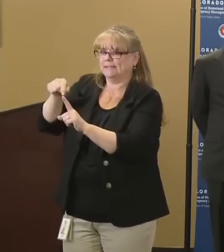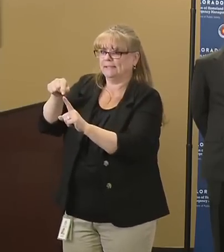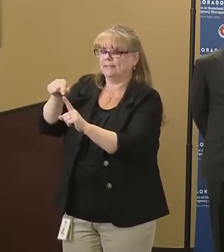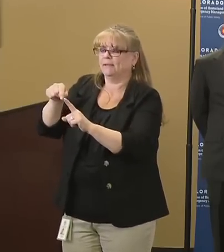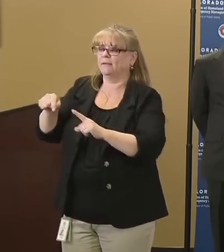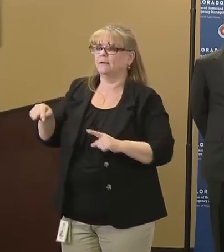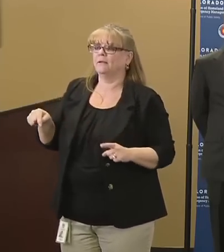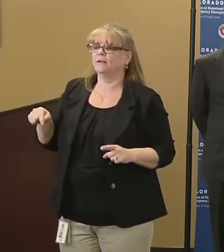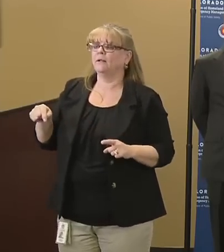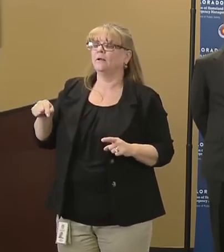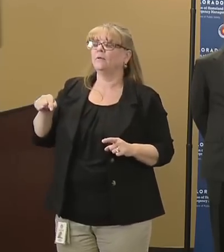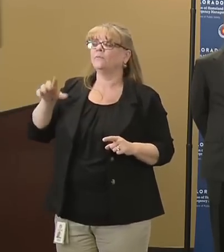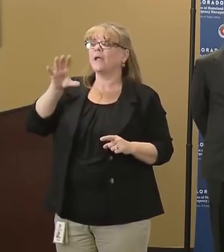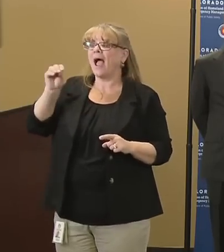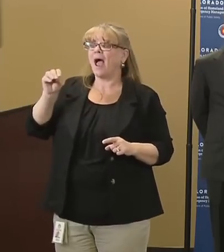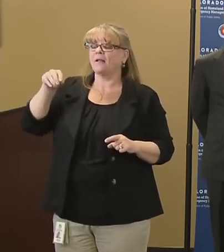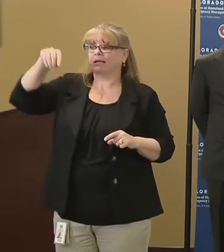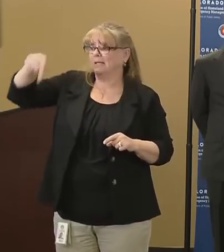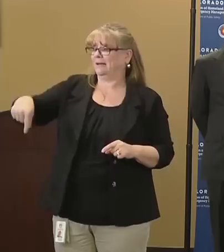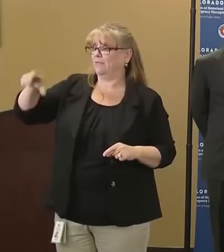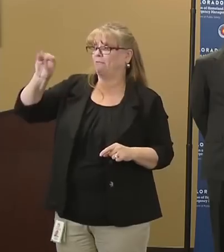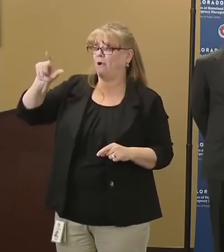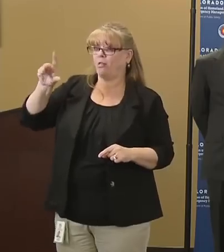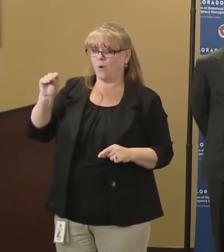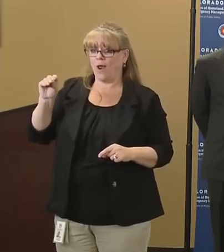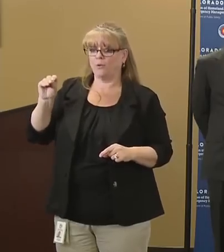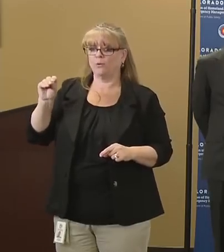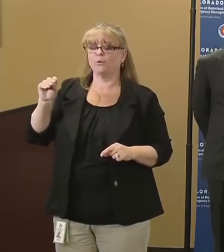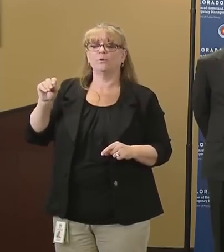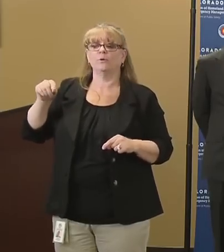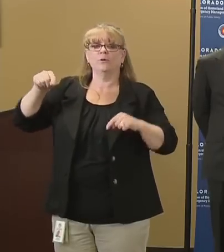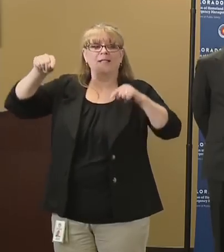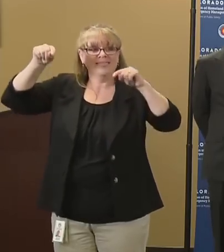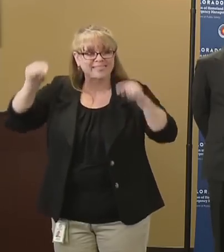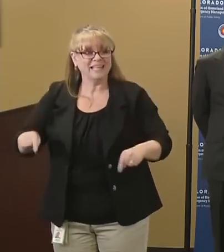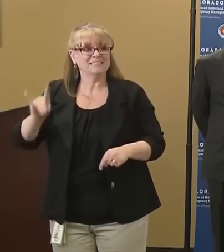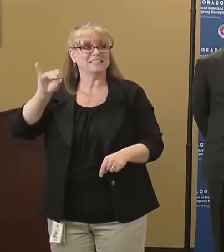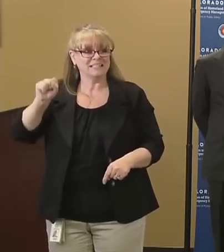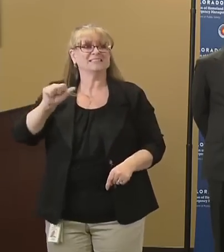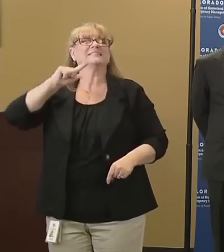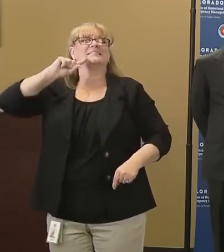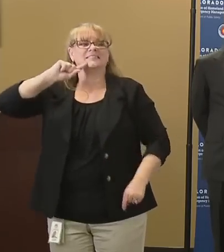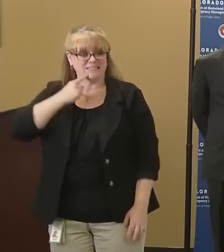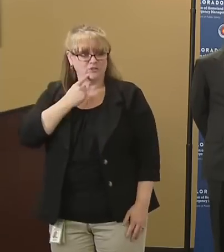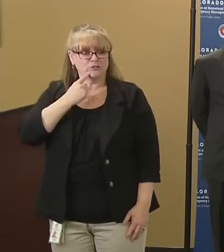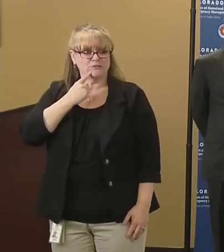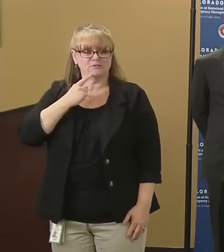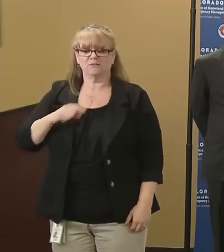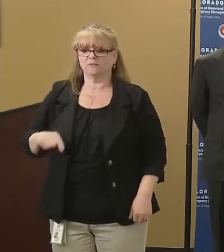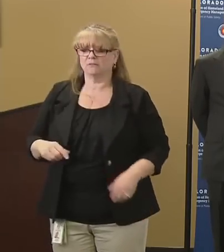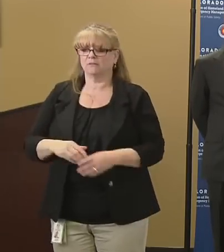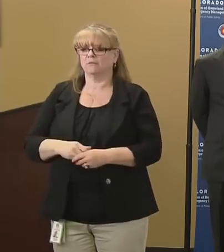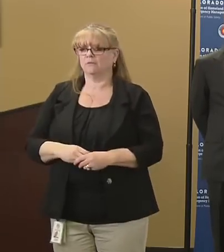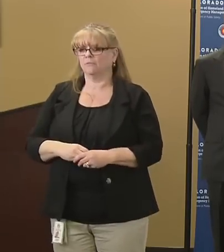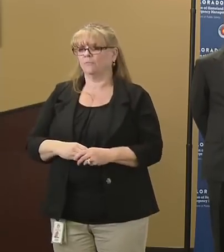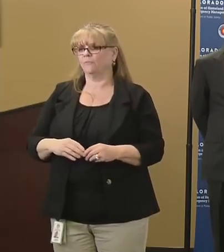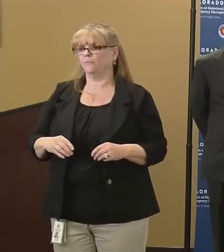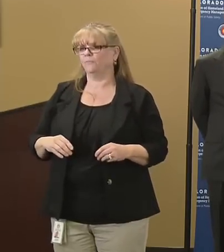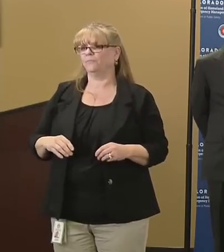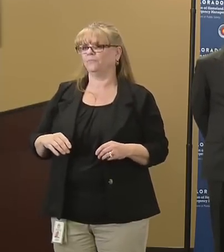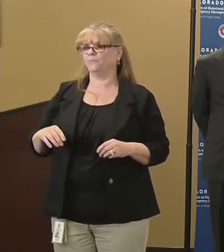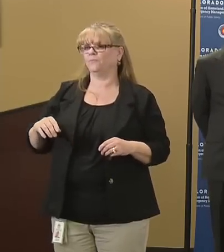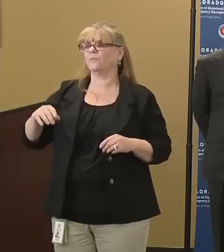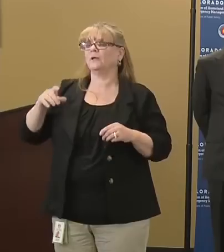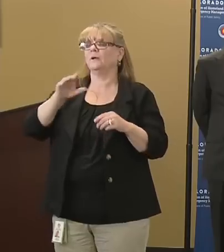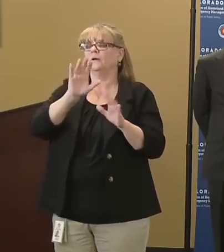seriously. First, due to the intense preparation at the University of Colorado Hospital, we currently have enough personal protective